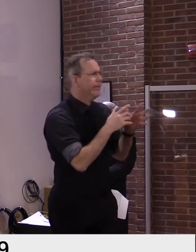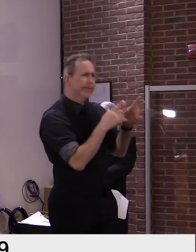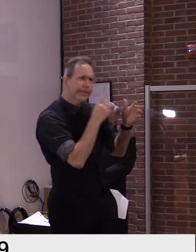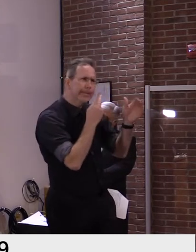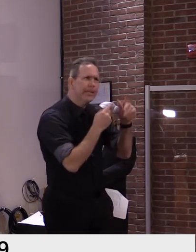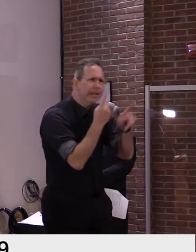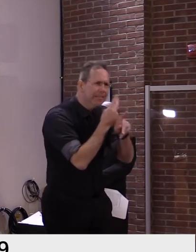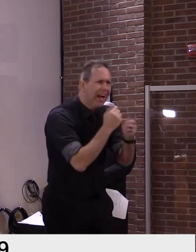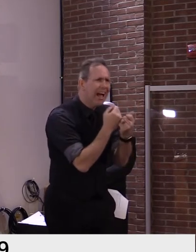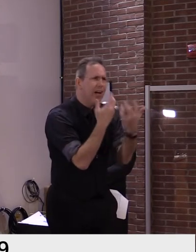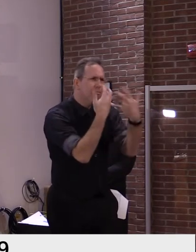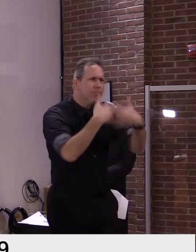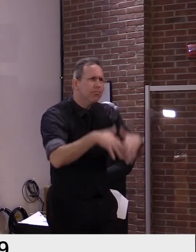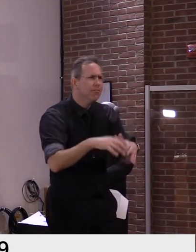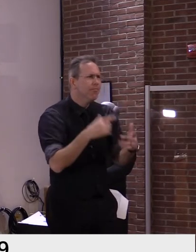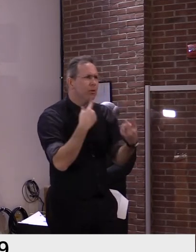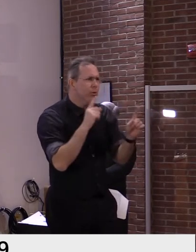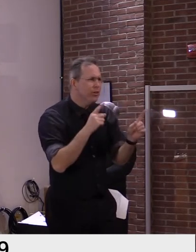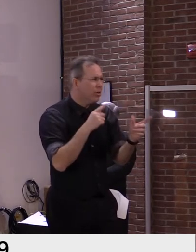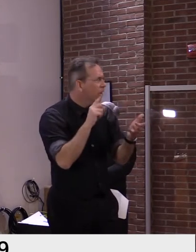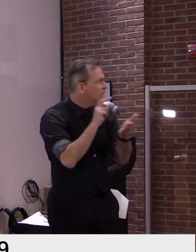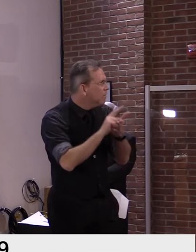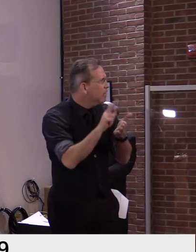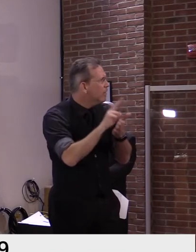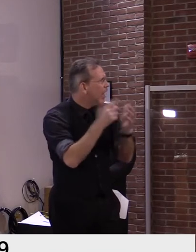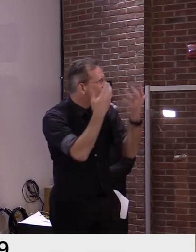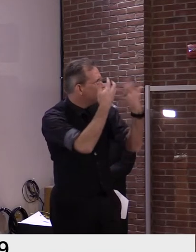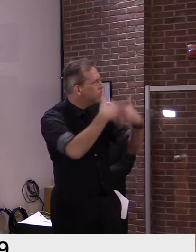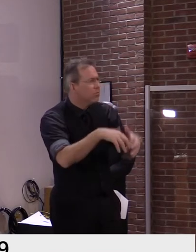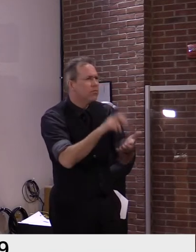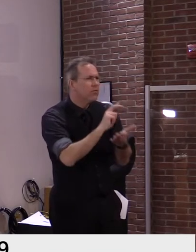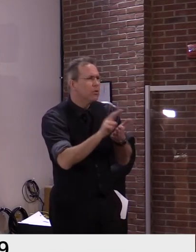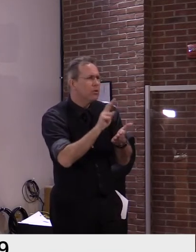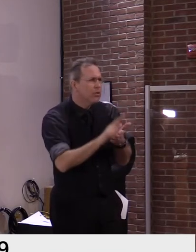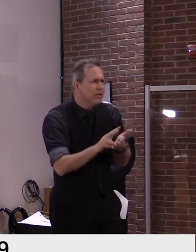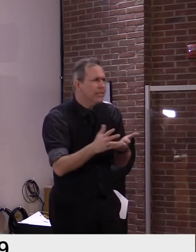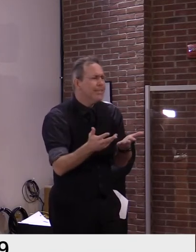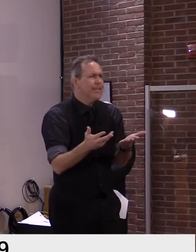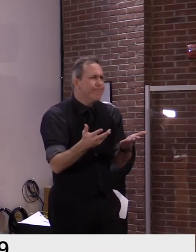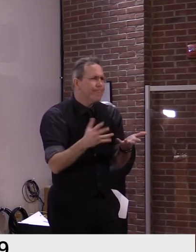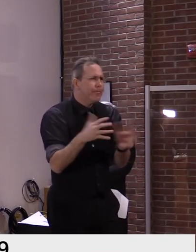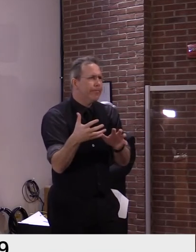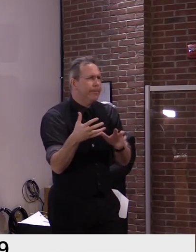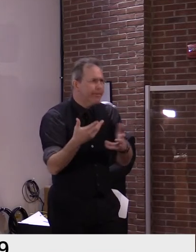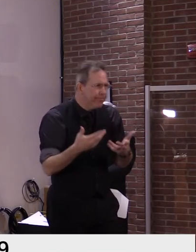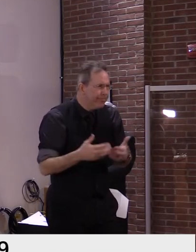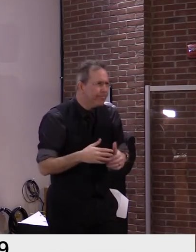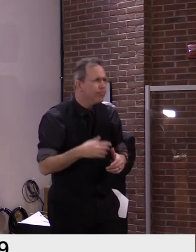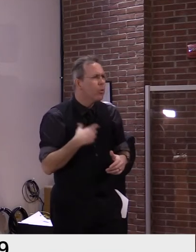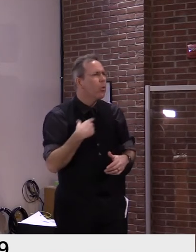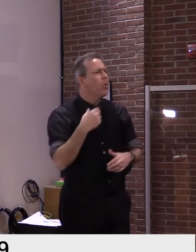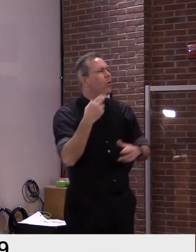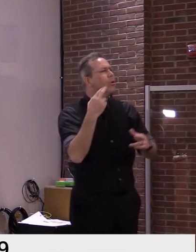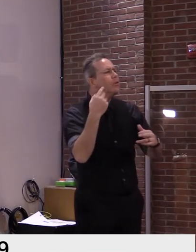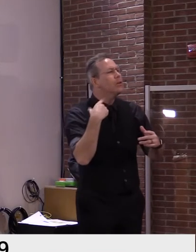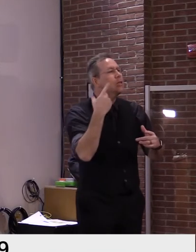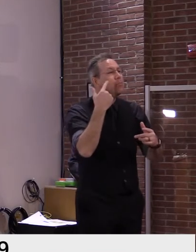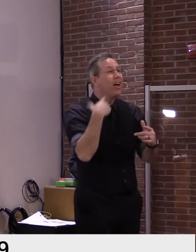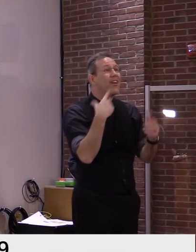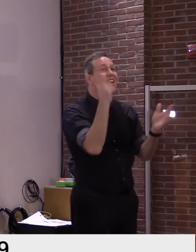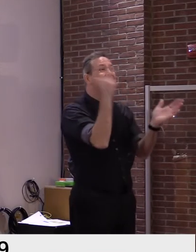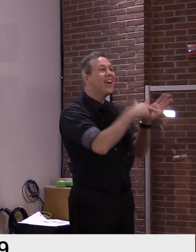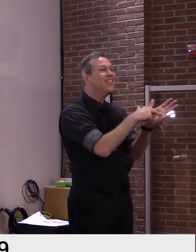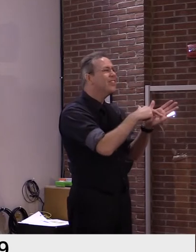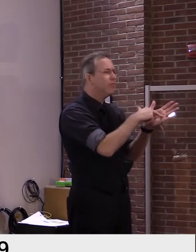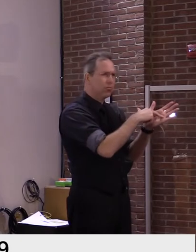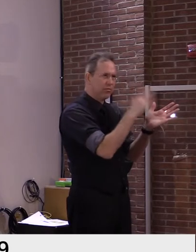But again, we believe we have more than they think we have in hand right now. And as